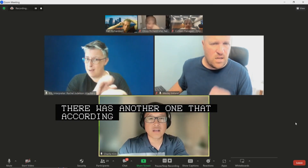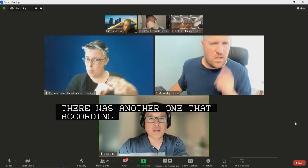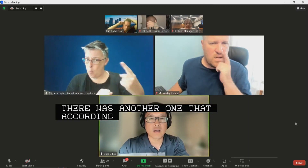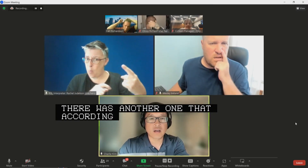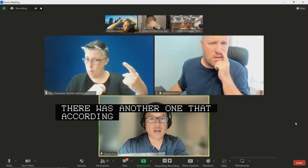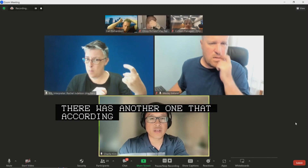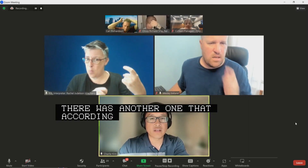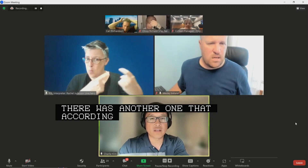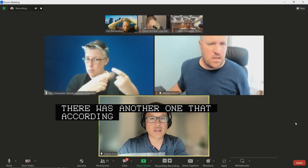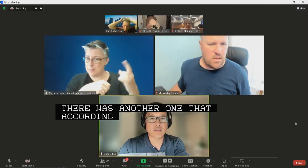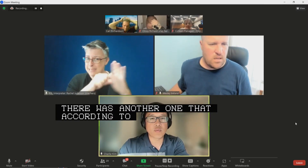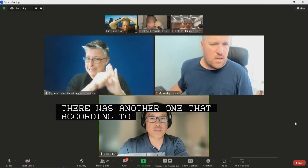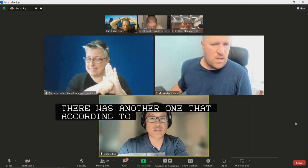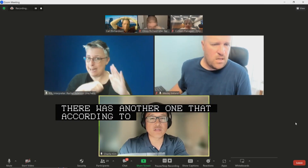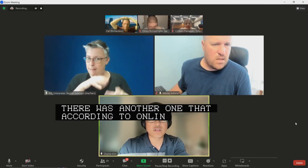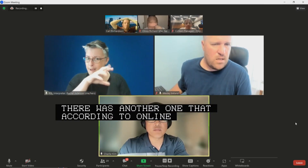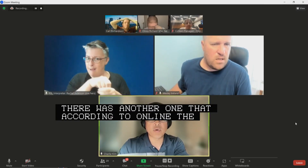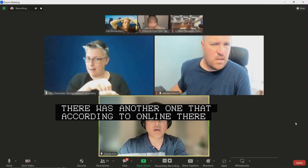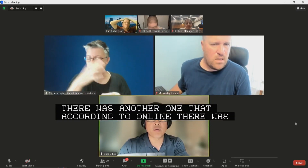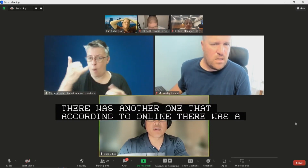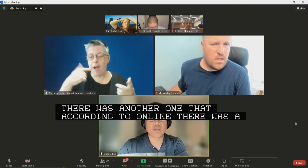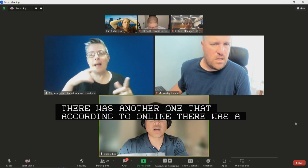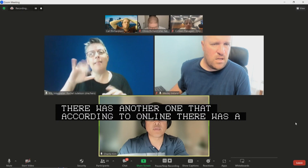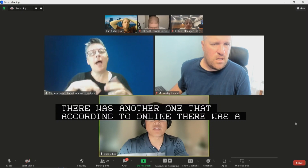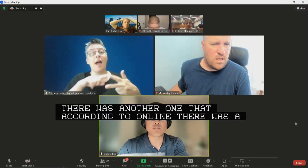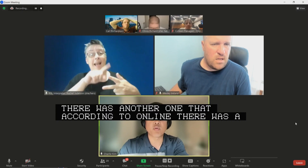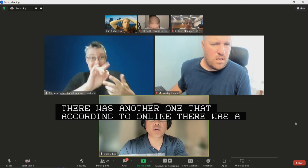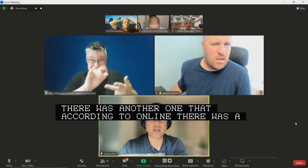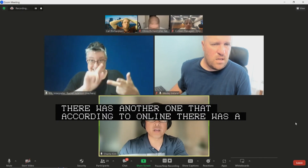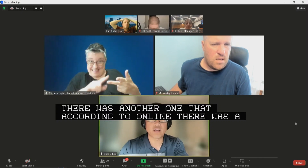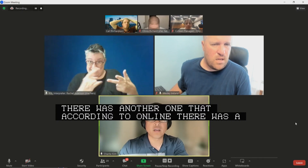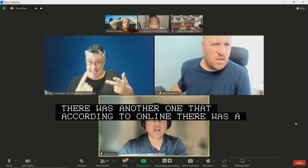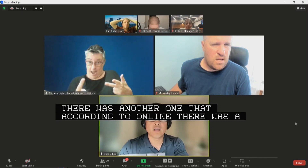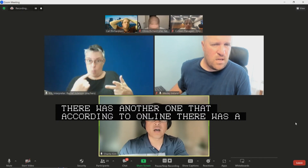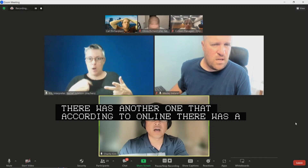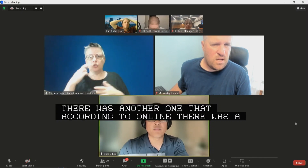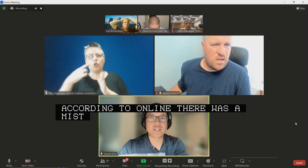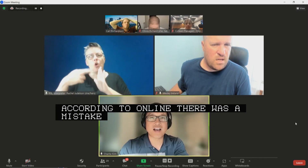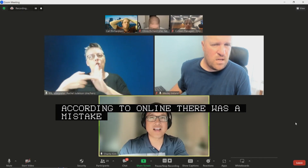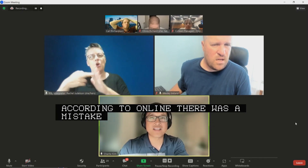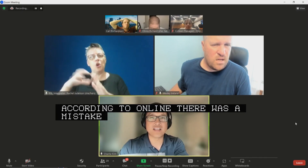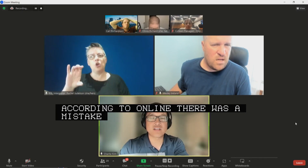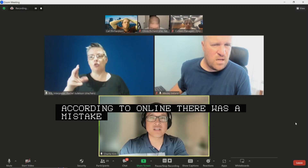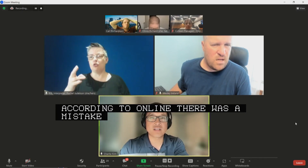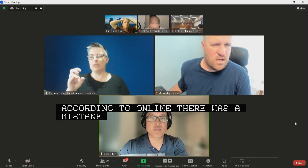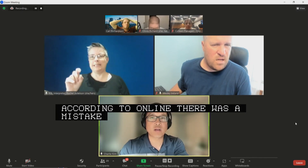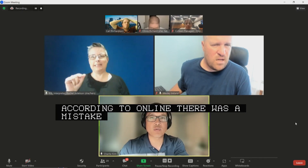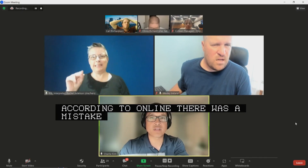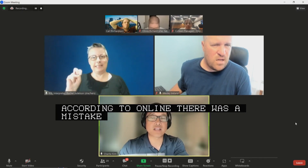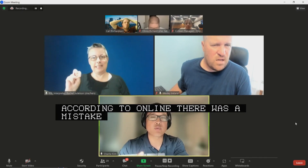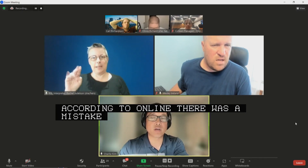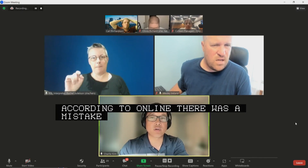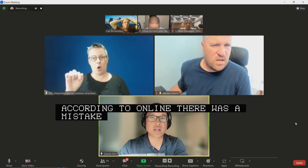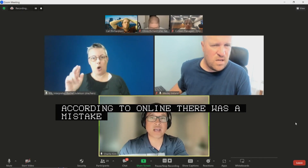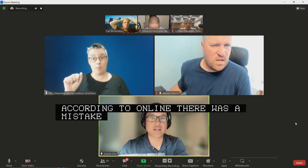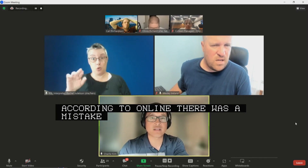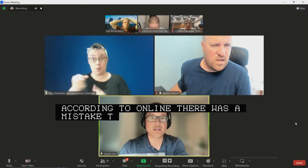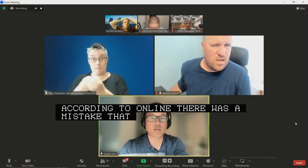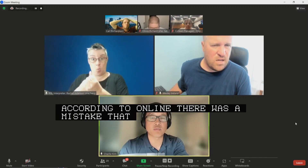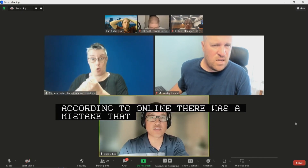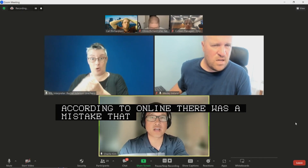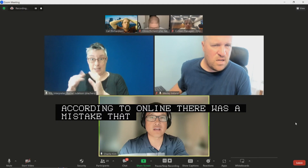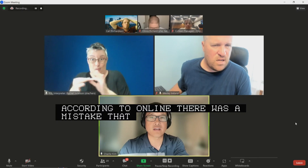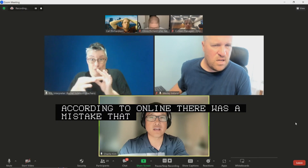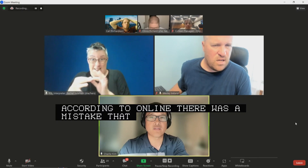state that Representative Christine Barber is supporting ties into this, but that's why I wanted to ask